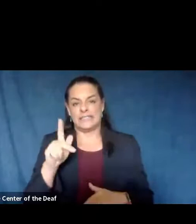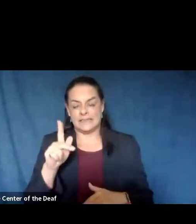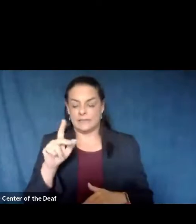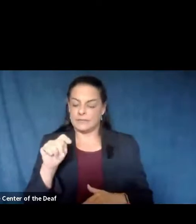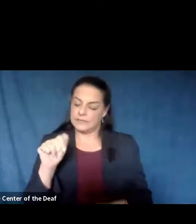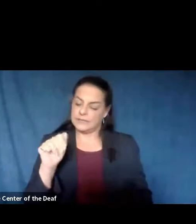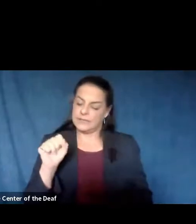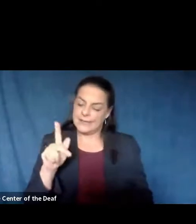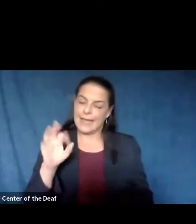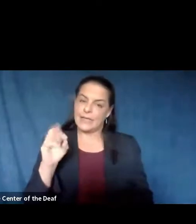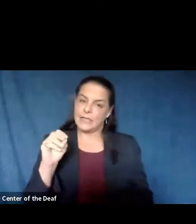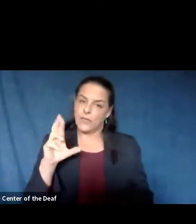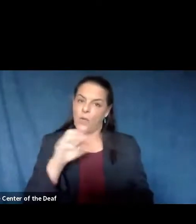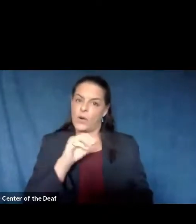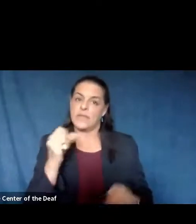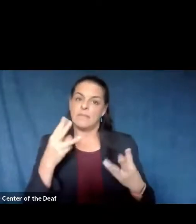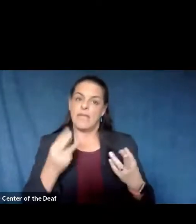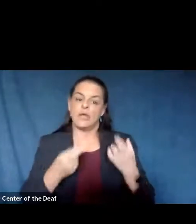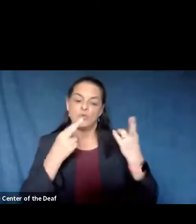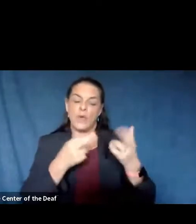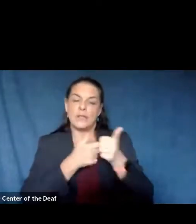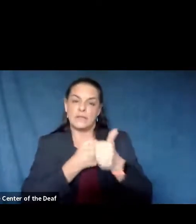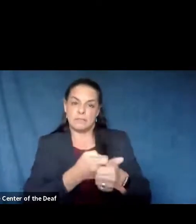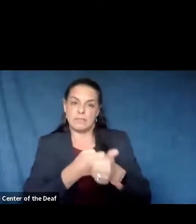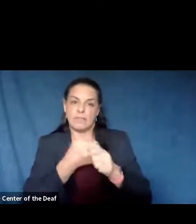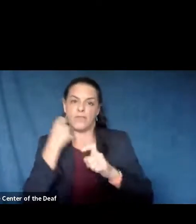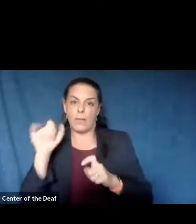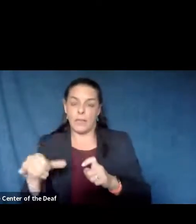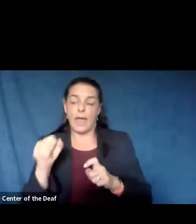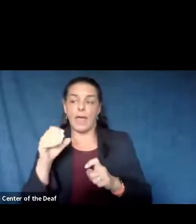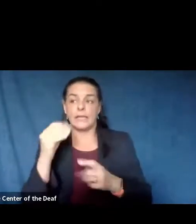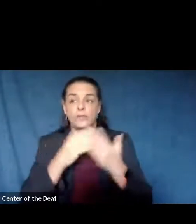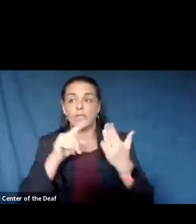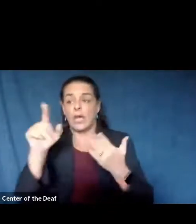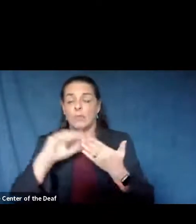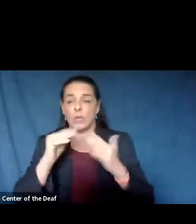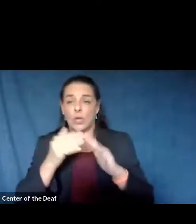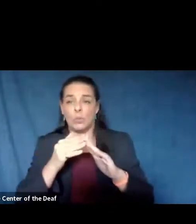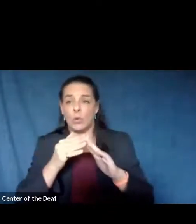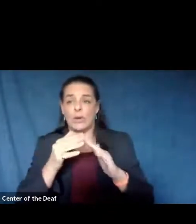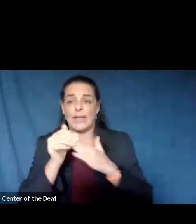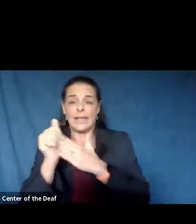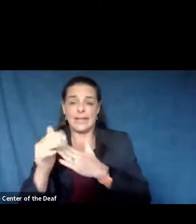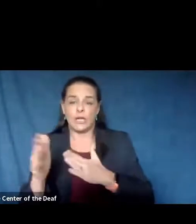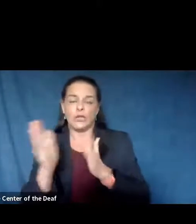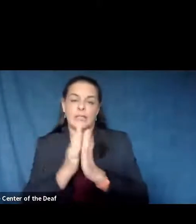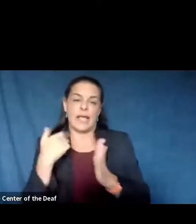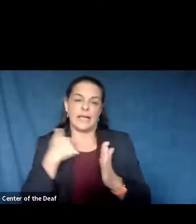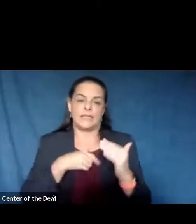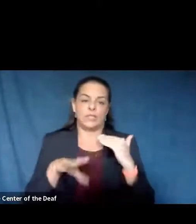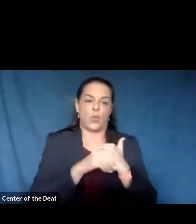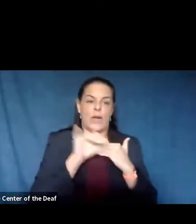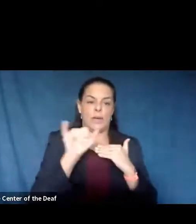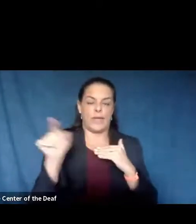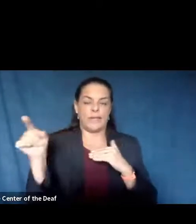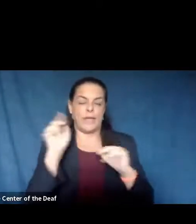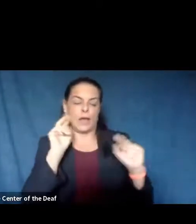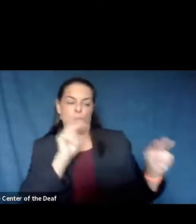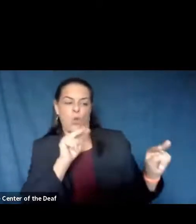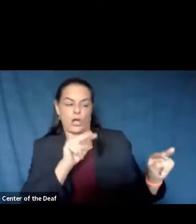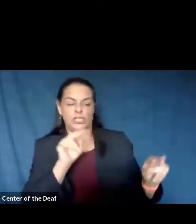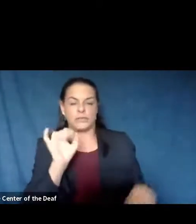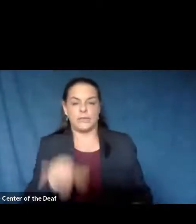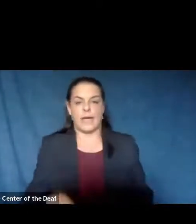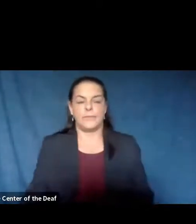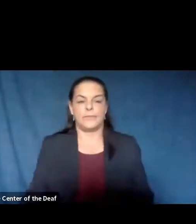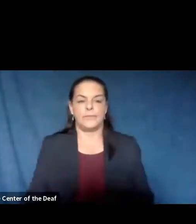of the recommendations come based on that. And so we've been asked by some community leaders to add that to our website so they could keep an eye on that and the trend with that as